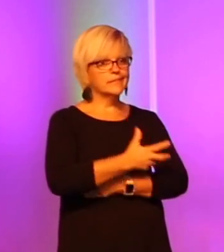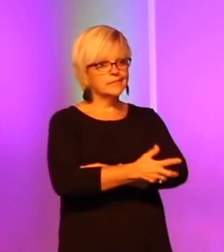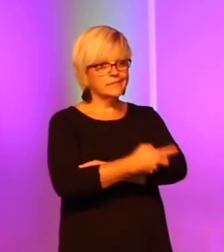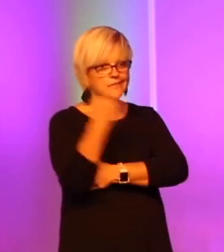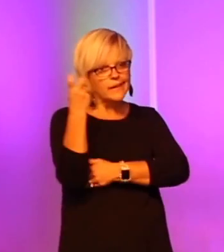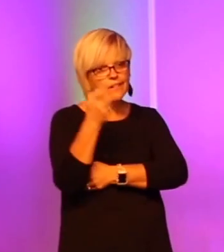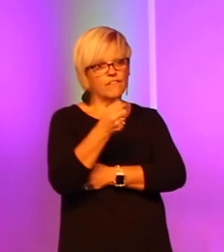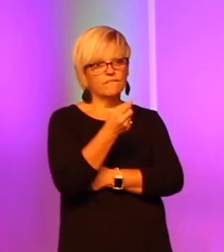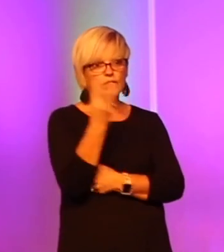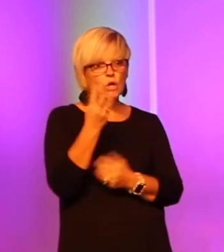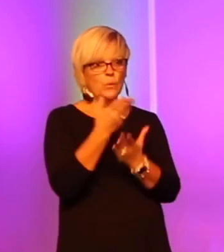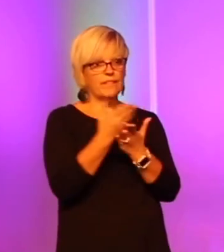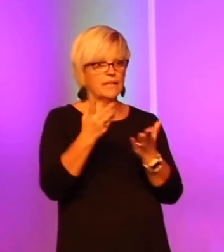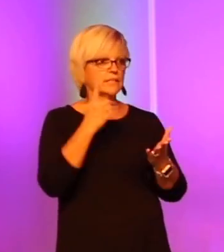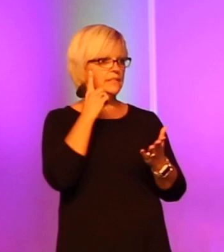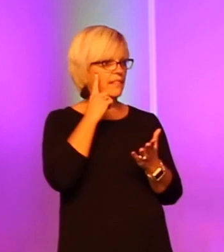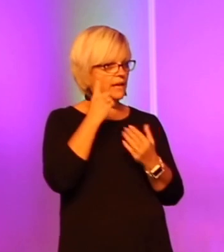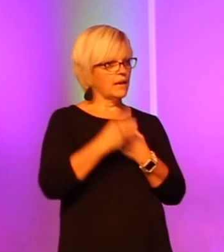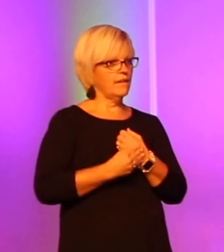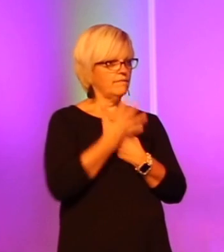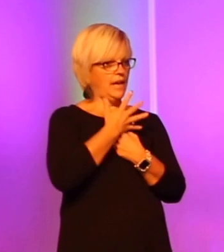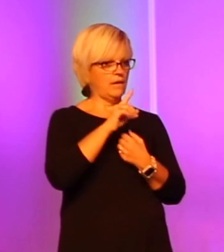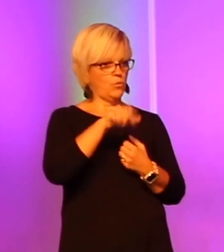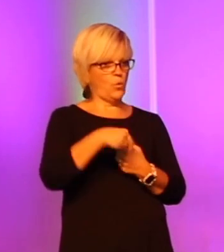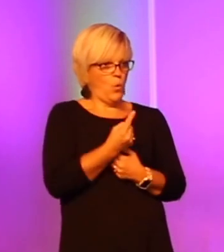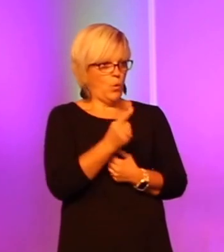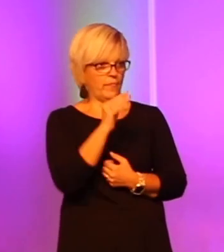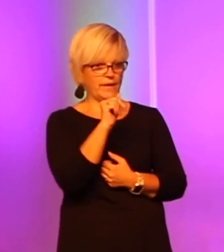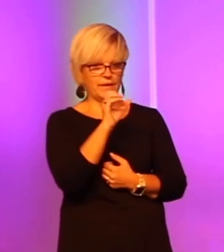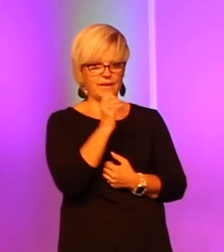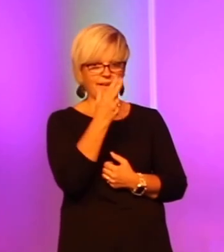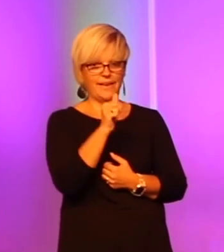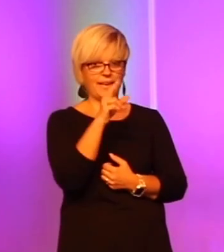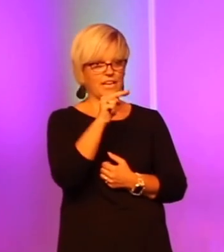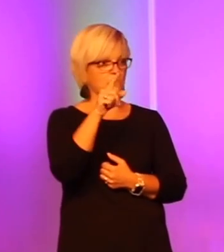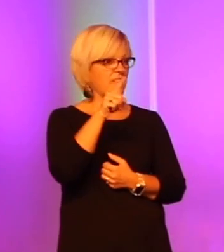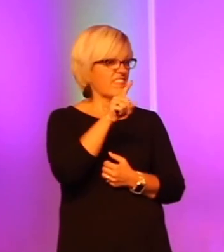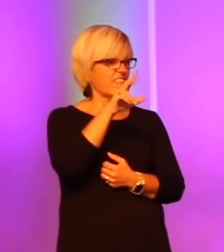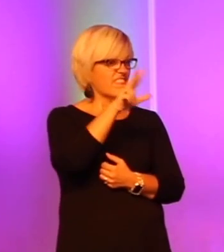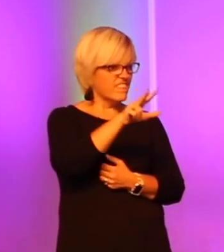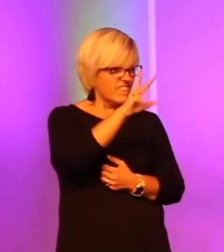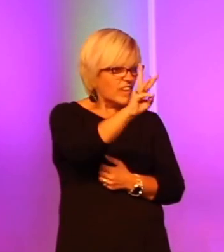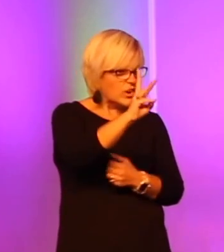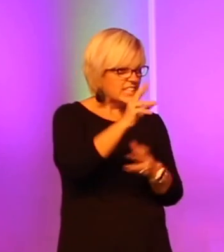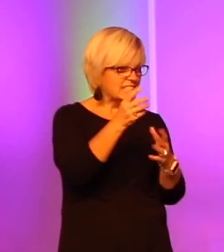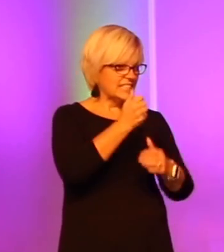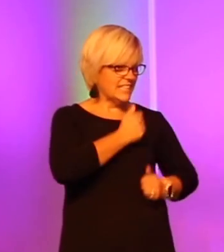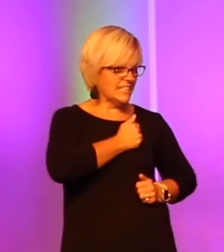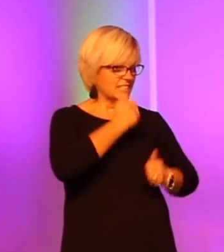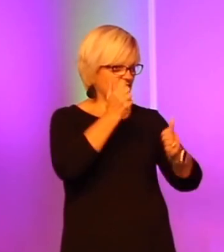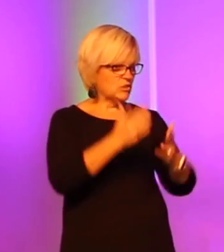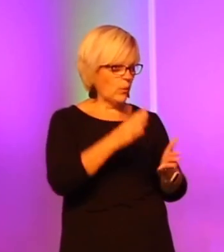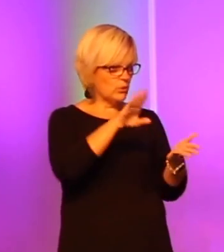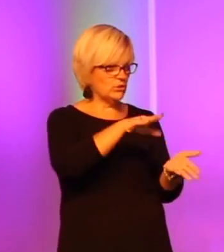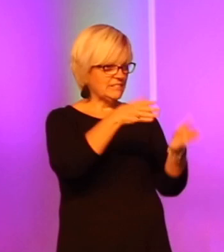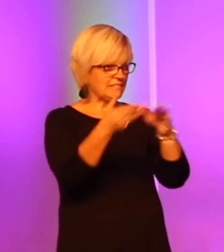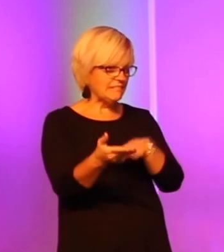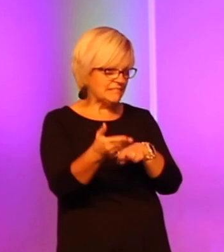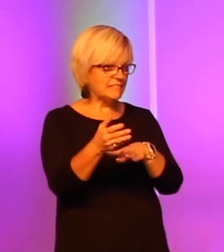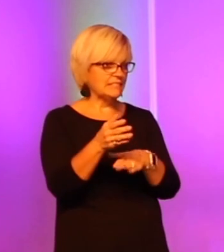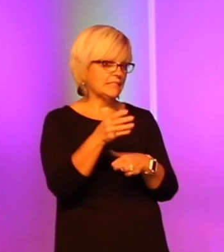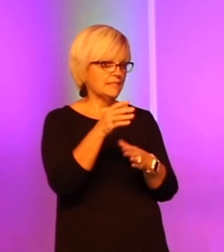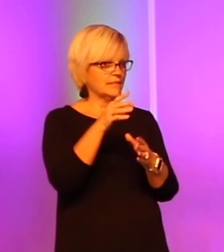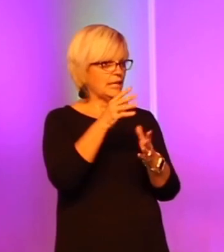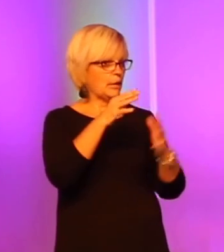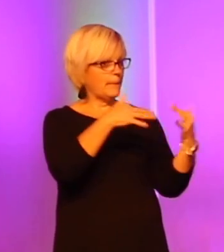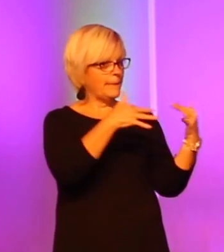it'll just affect me, right? But already 36 soldiers have been killed in battle because of his disobedience. That's what the scripture says. And then